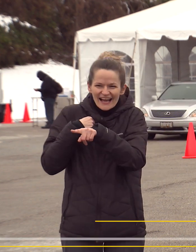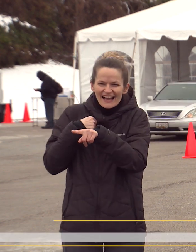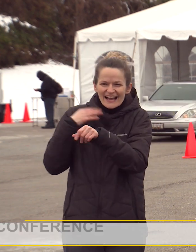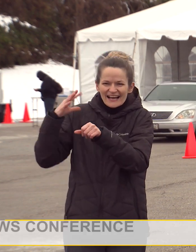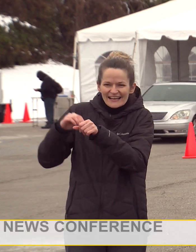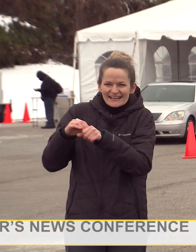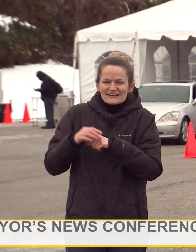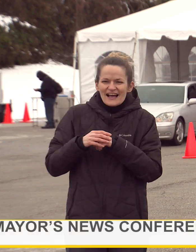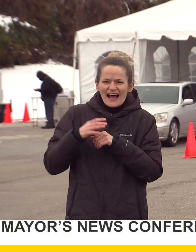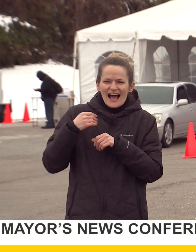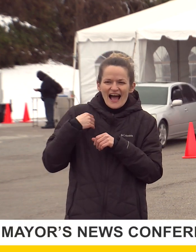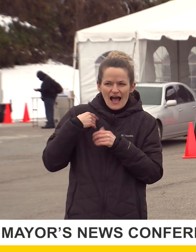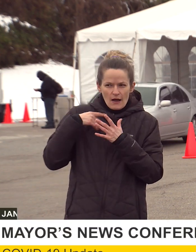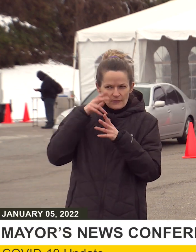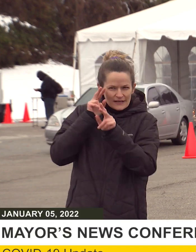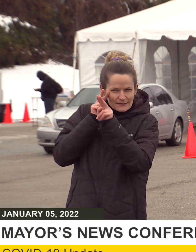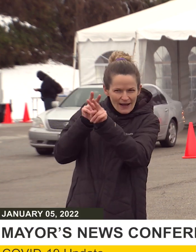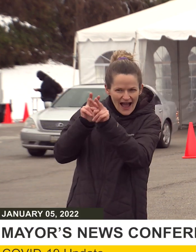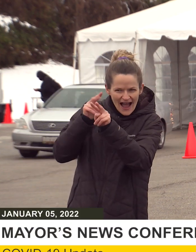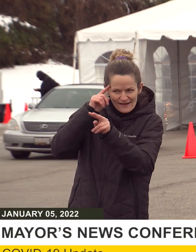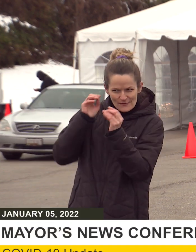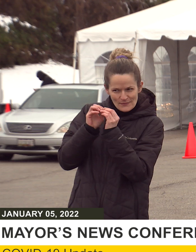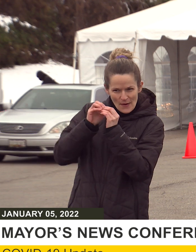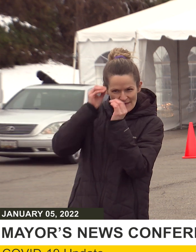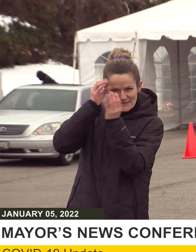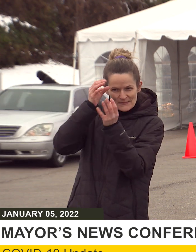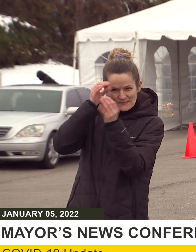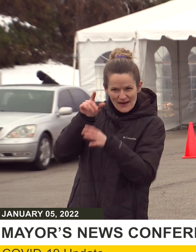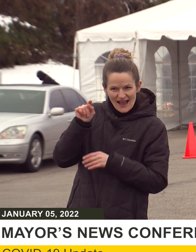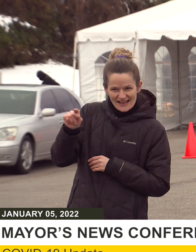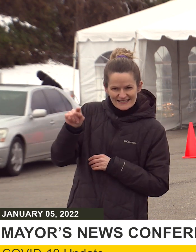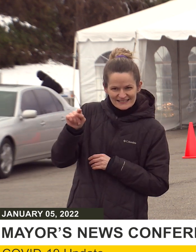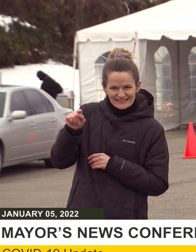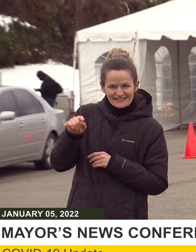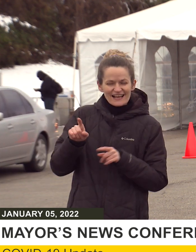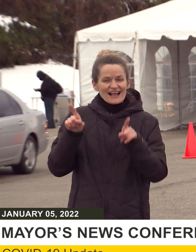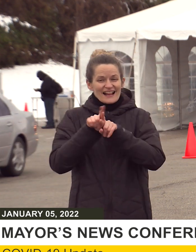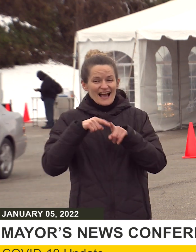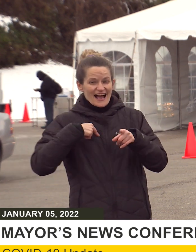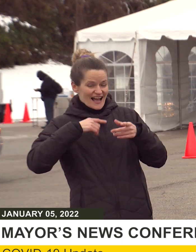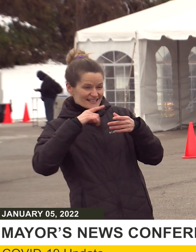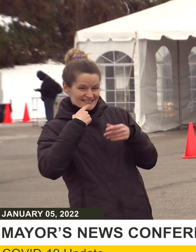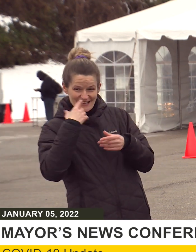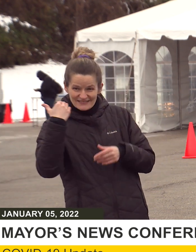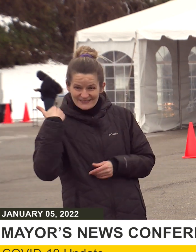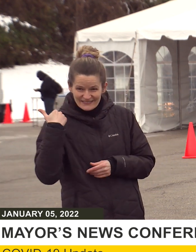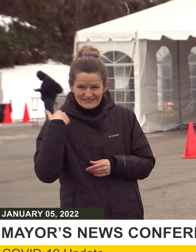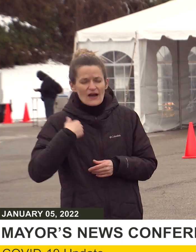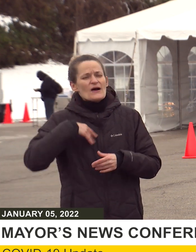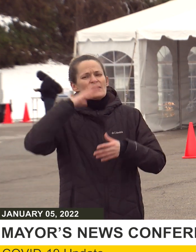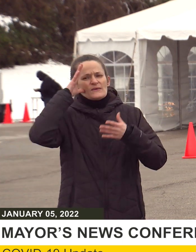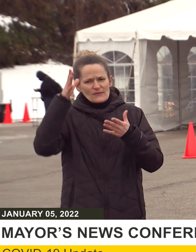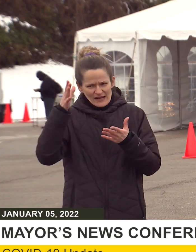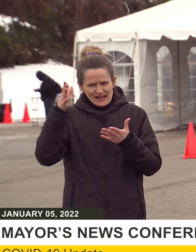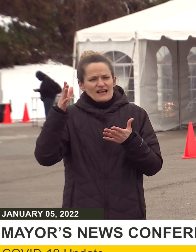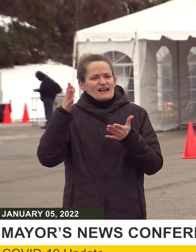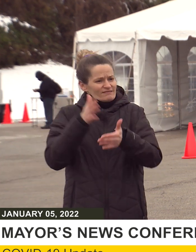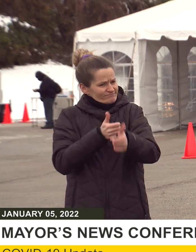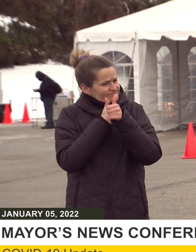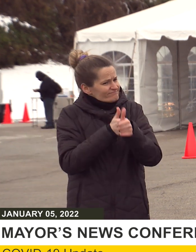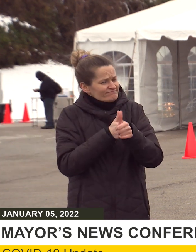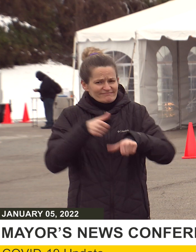eye out for more information. And as I said before, we will continue to follow the science and make informed decisions